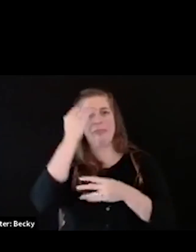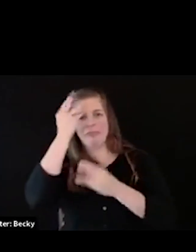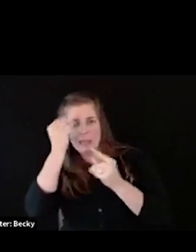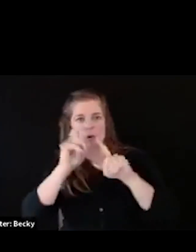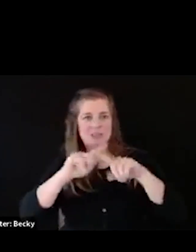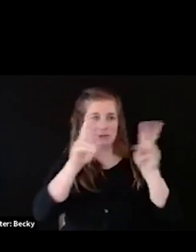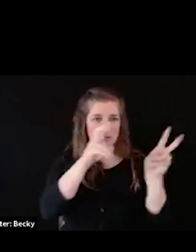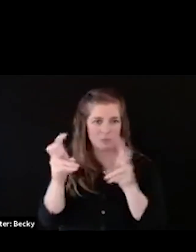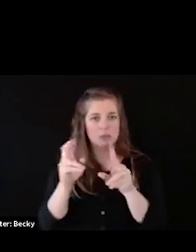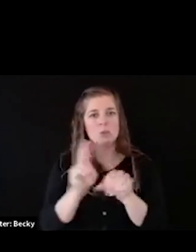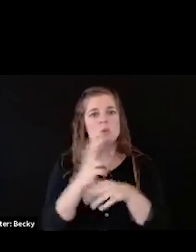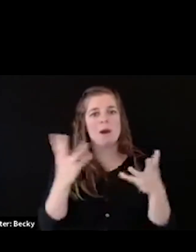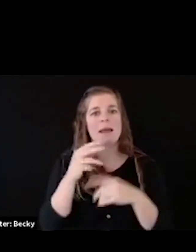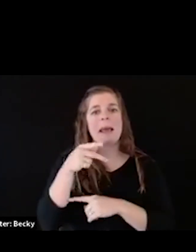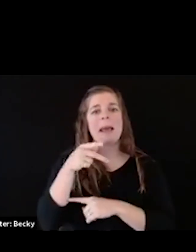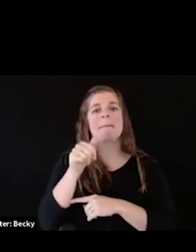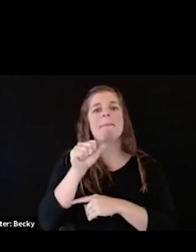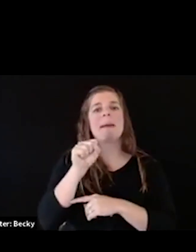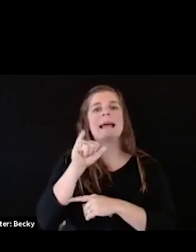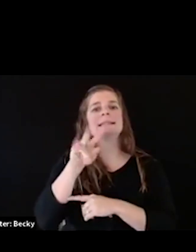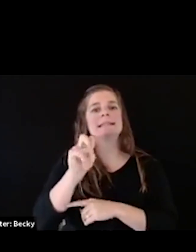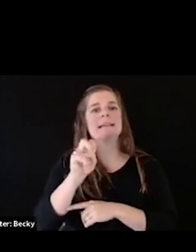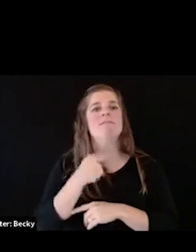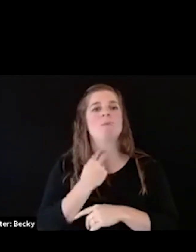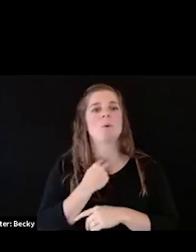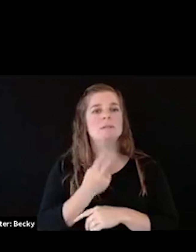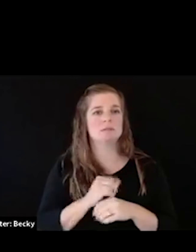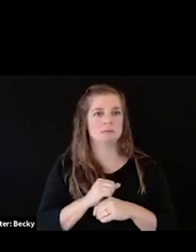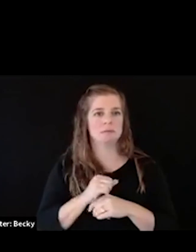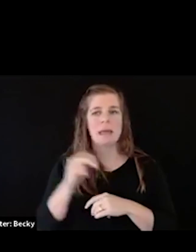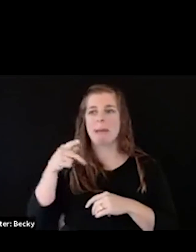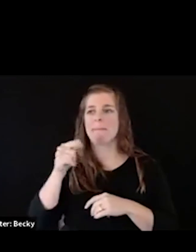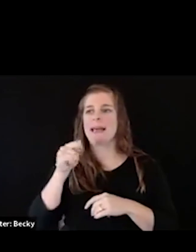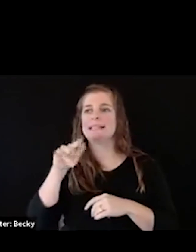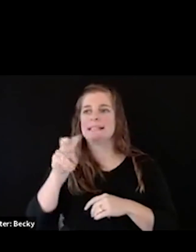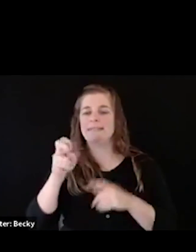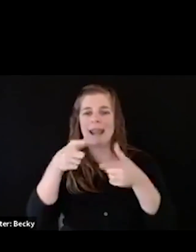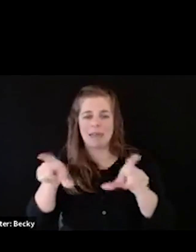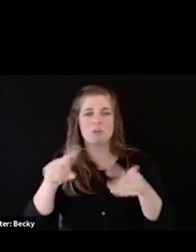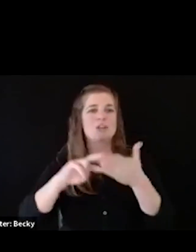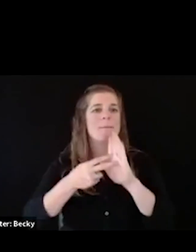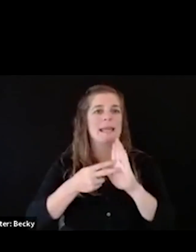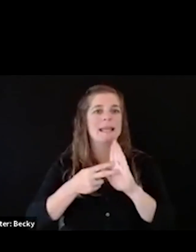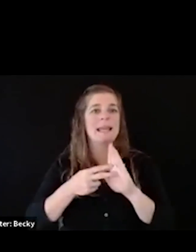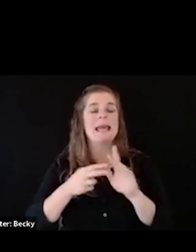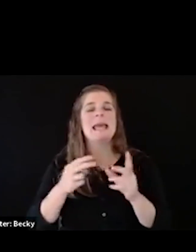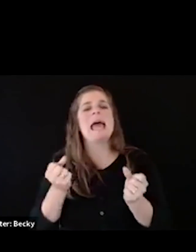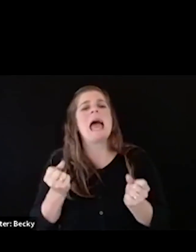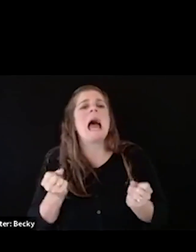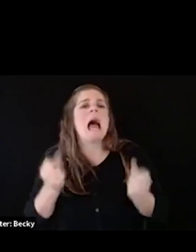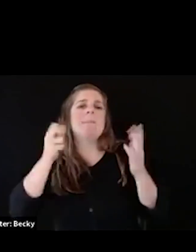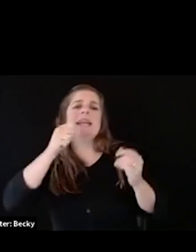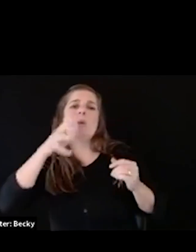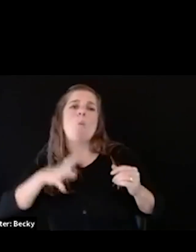using passive voice and passive language. So we talk about how many women were raped in the United States last year rather than how many men raped women, or we talk about how many